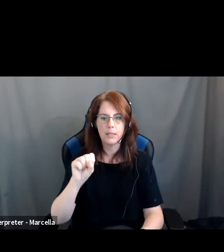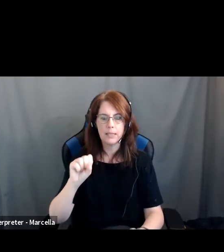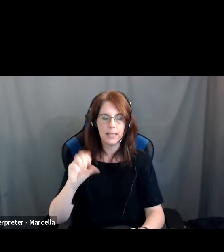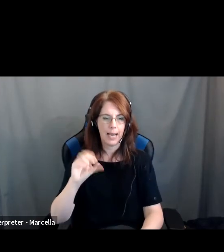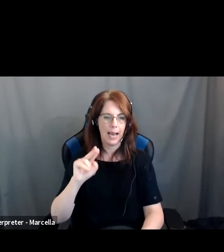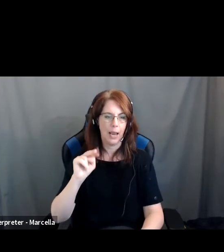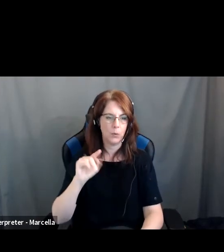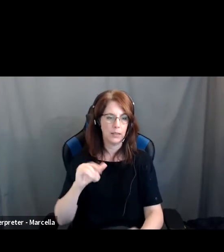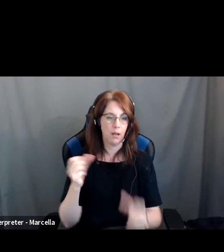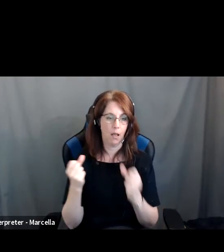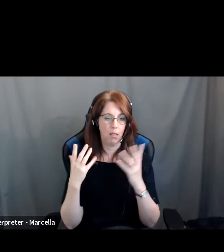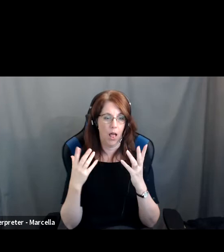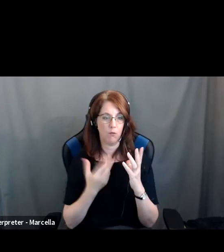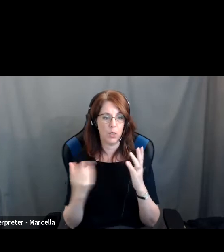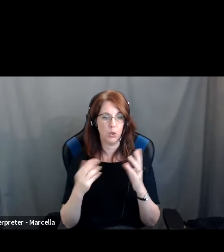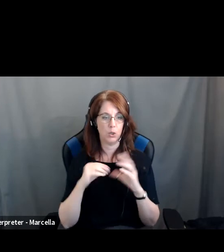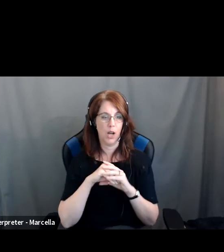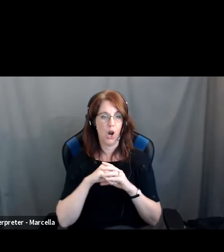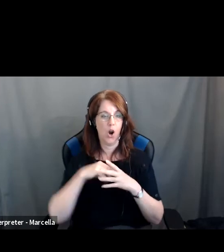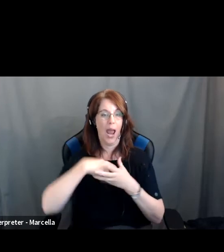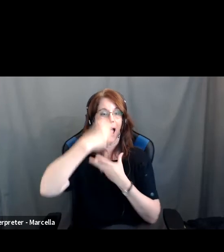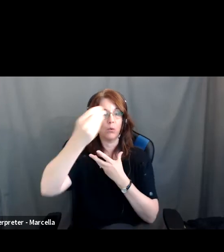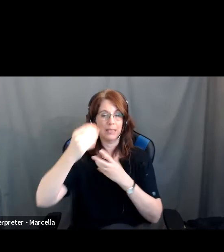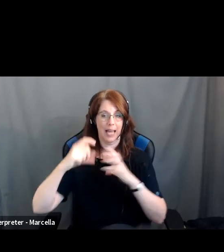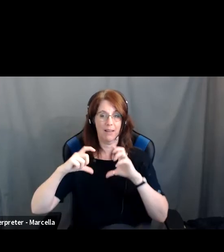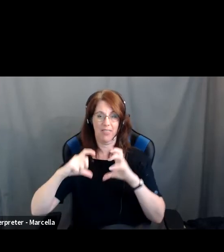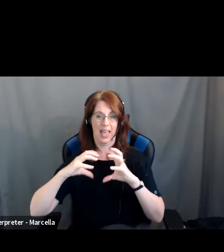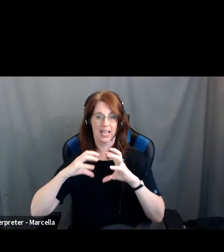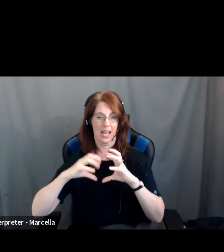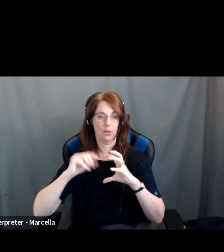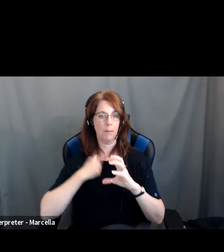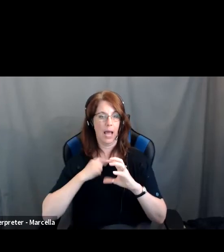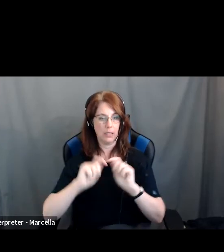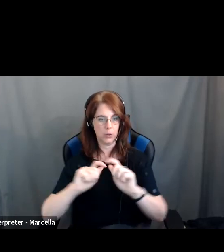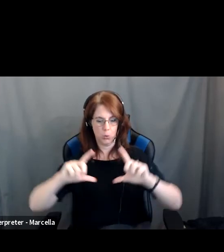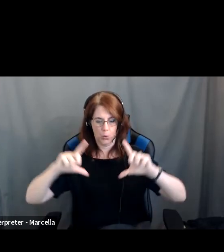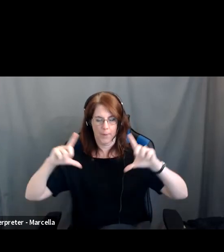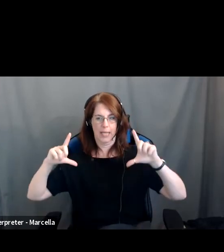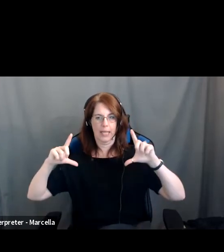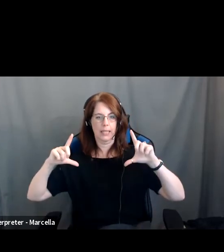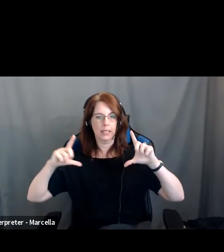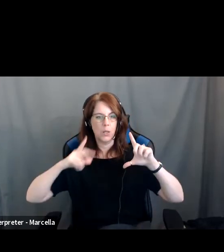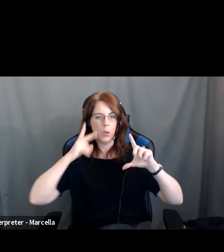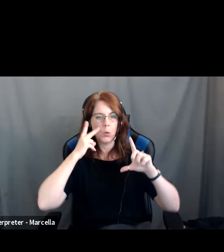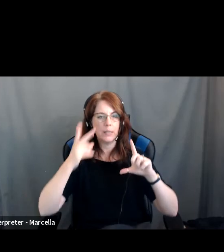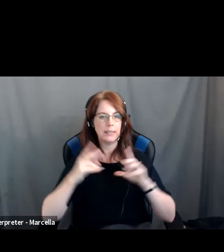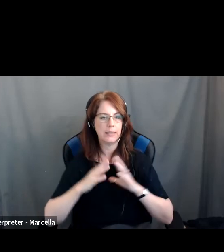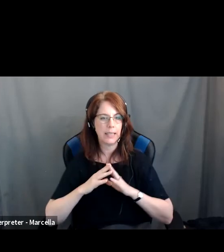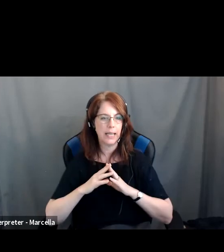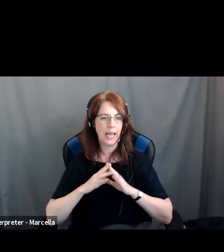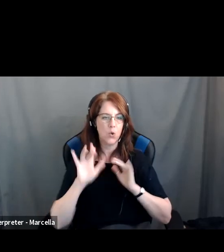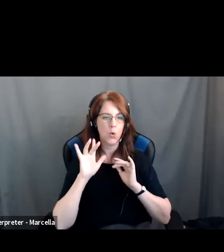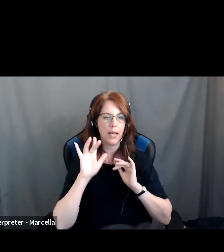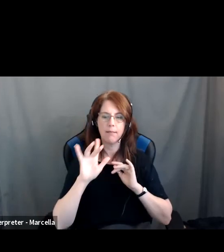number of resources are located outside of the county, but I can zoom in and you can start seeing, and you can click on